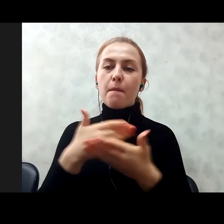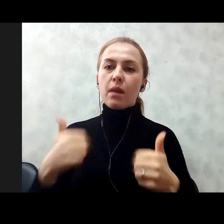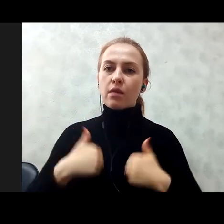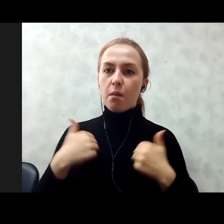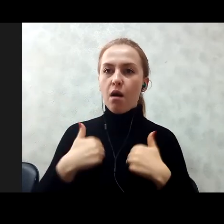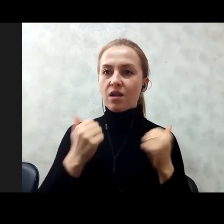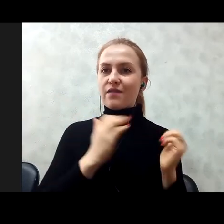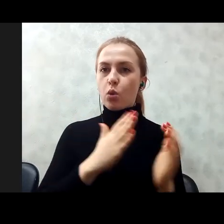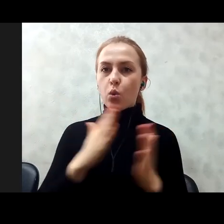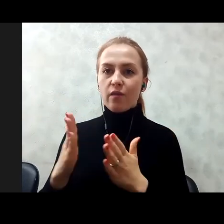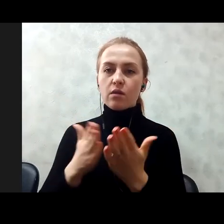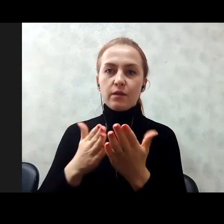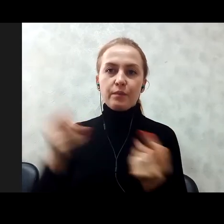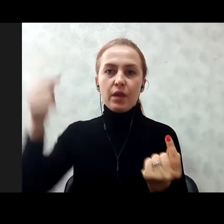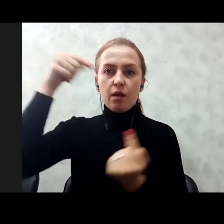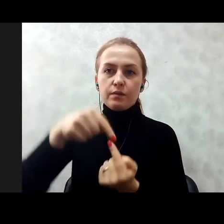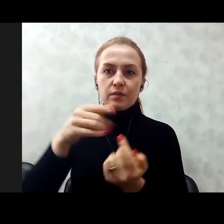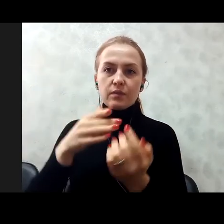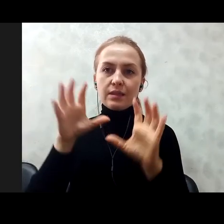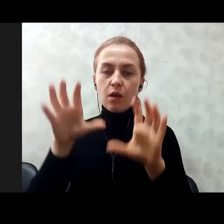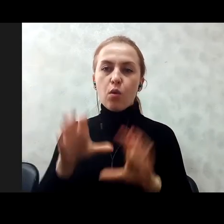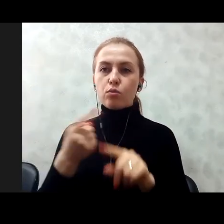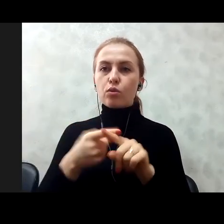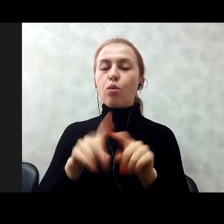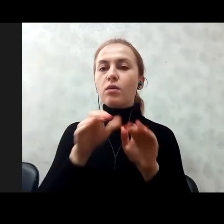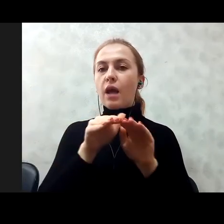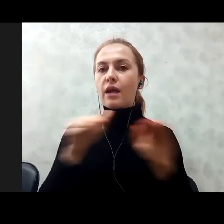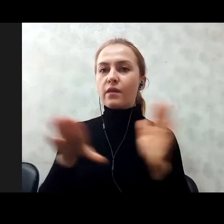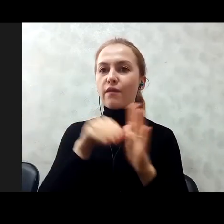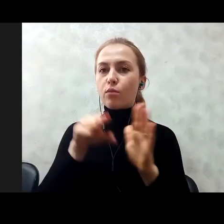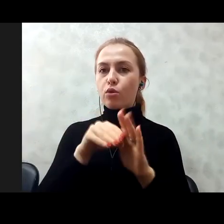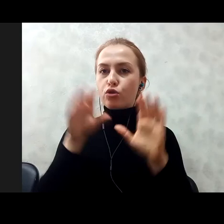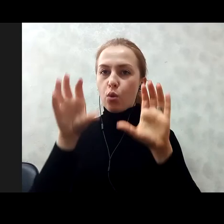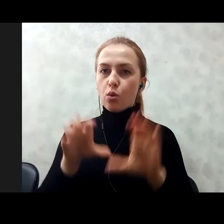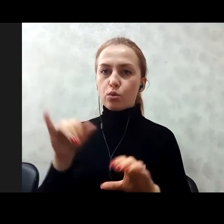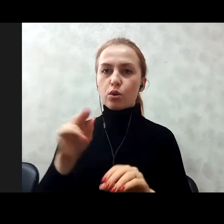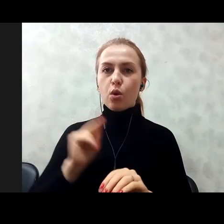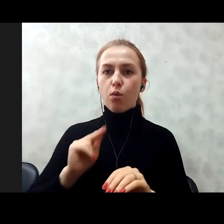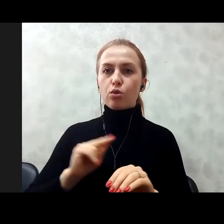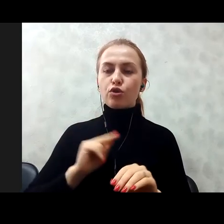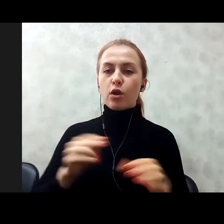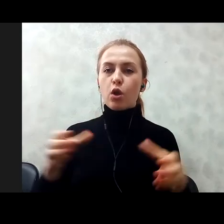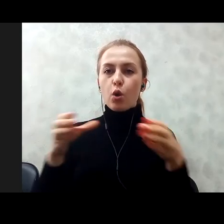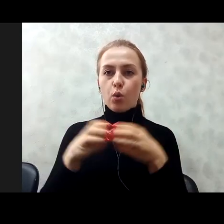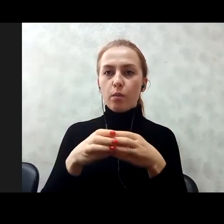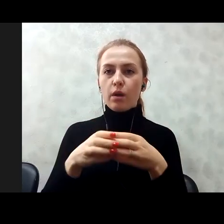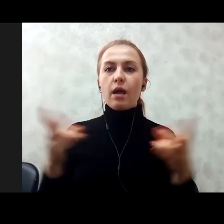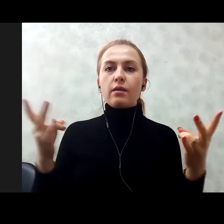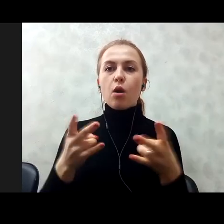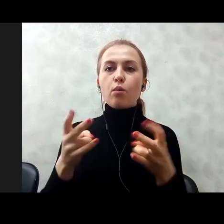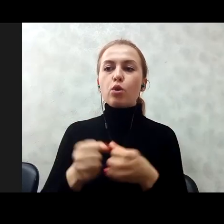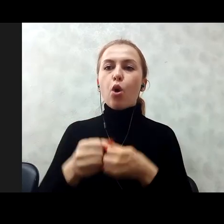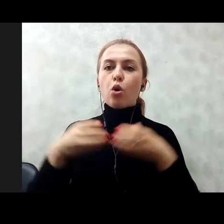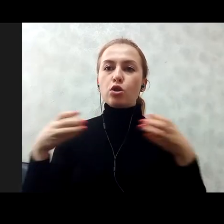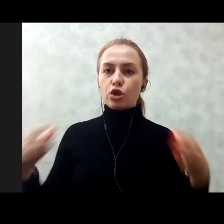It was the preliminary Congress or conference procedure that we try to